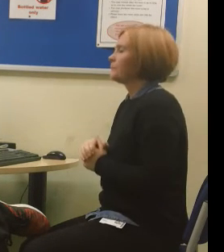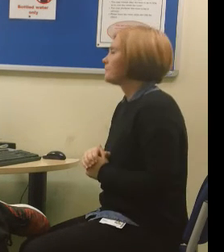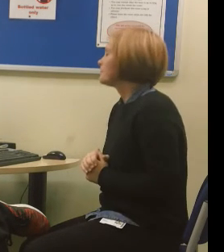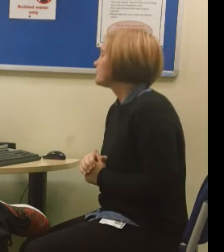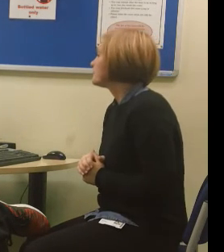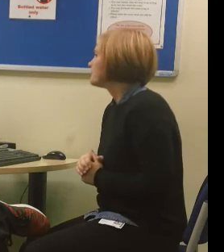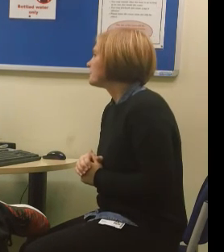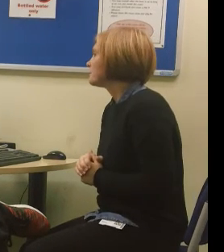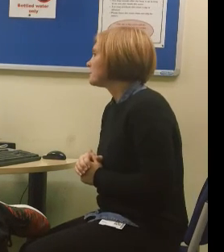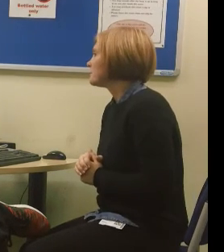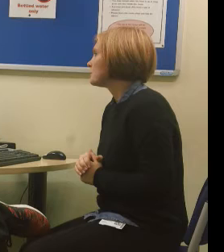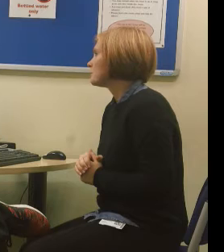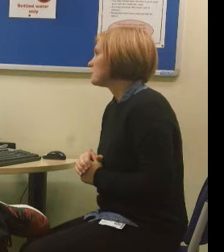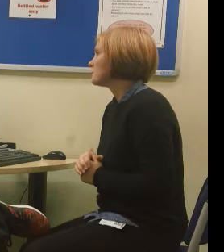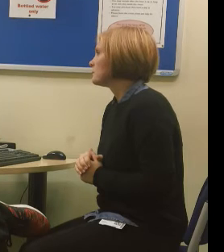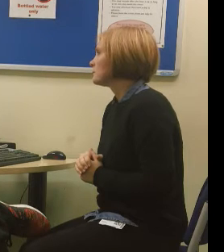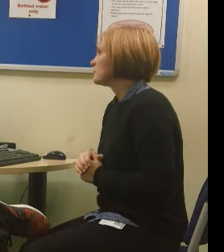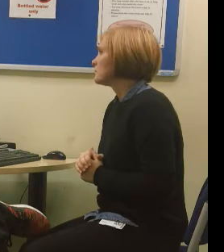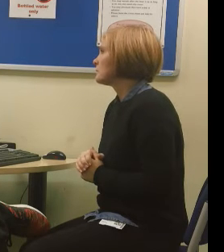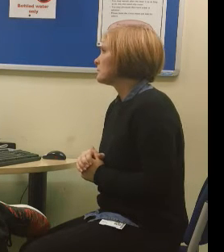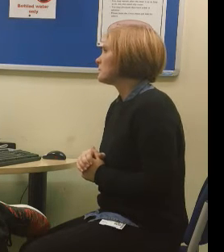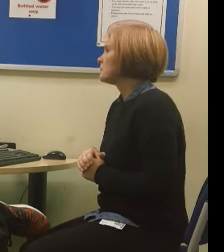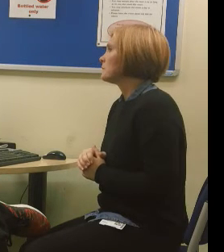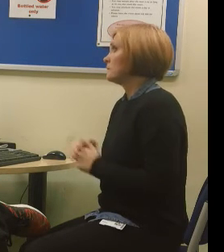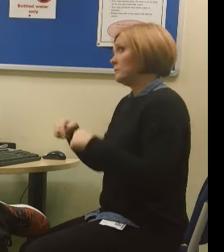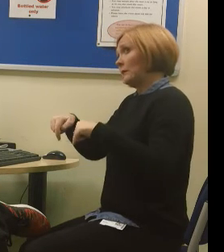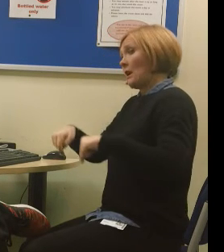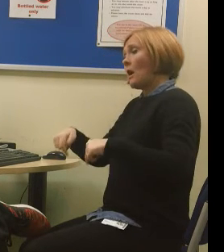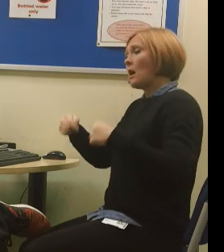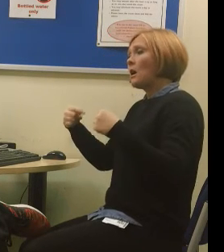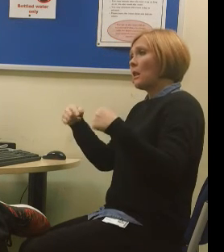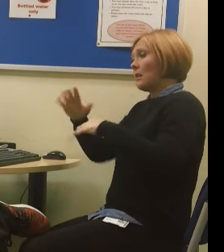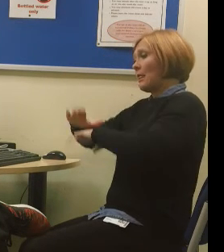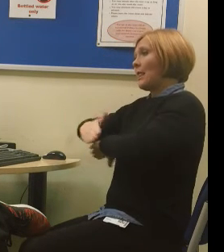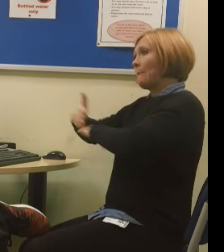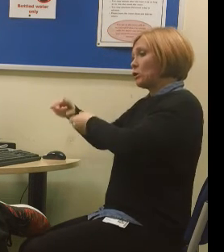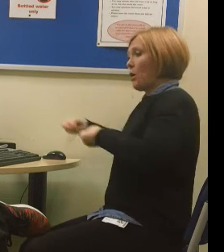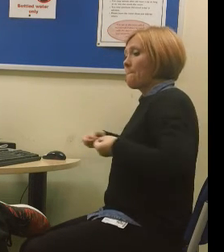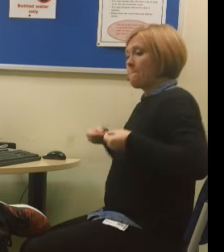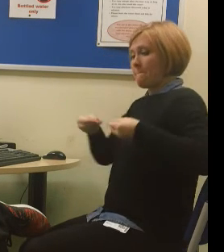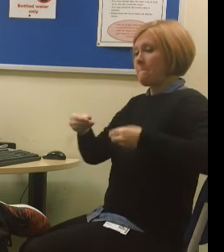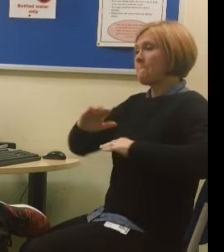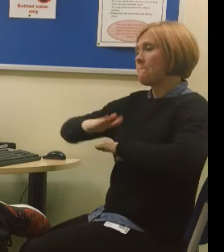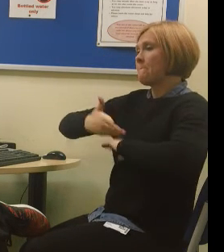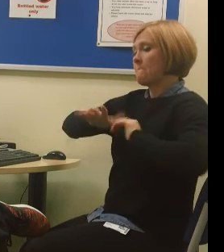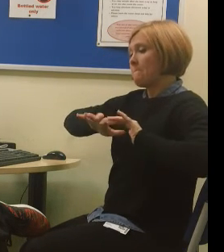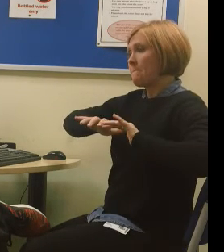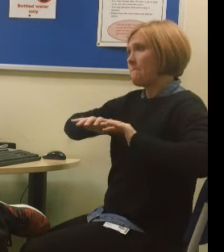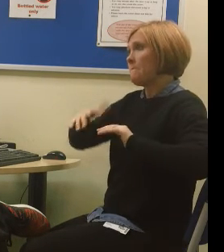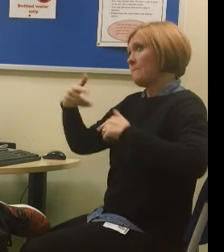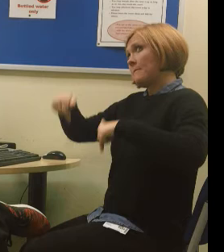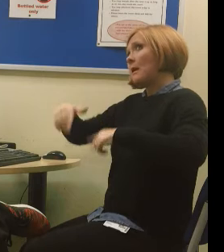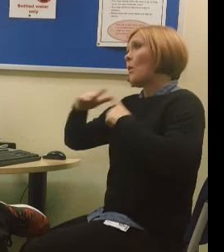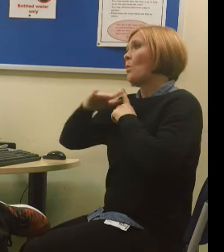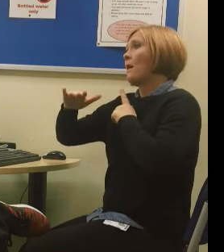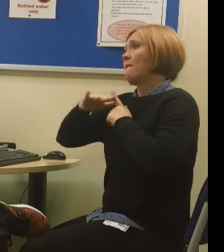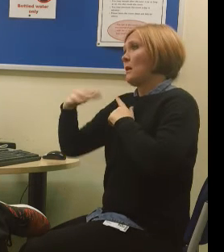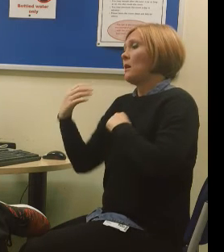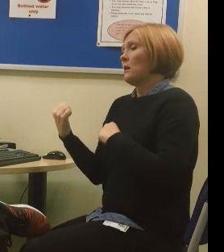You can also bring your laptop into the LRC to use. We have Wi-Fi available for you. You need to access the Wi-Fi network